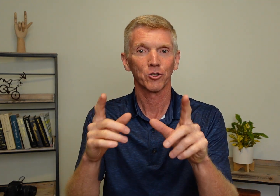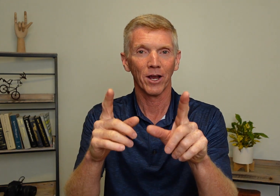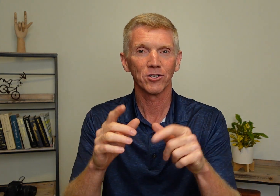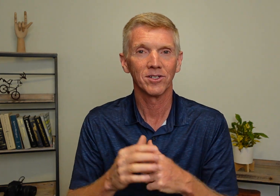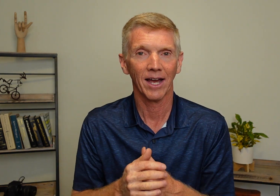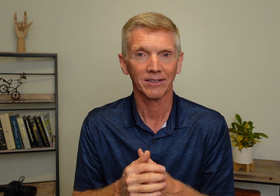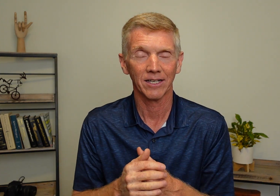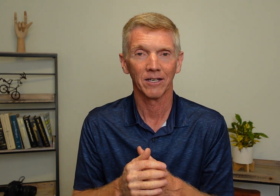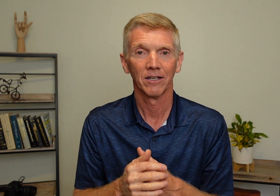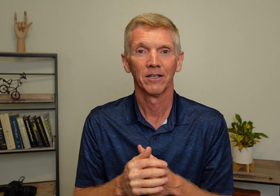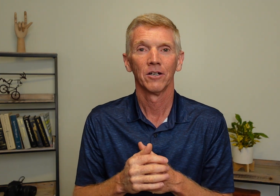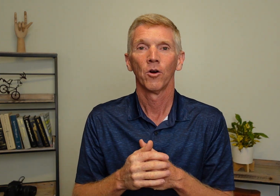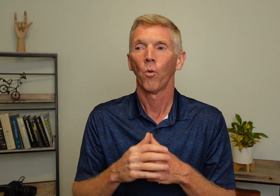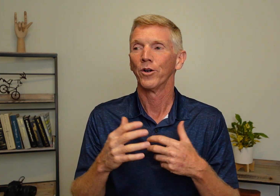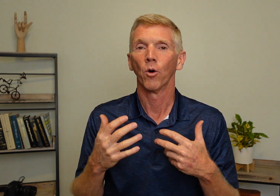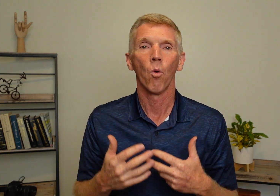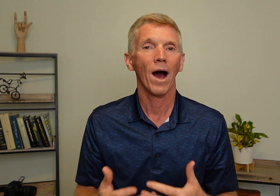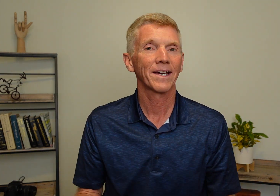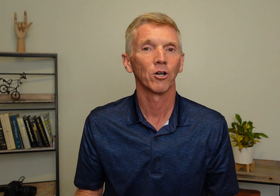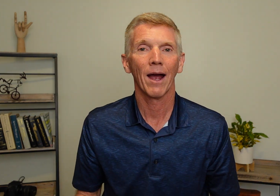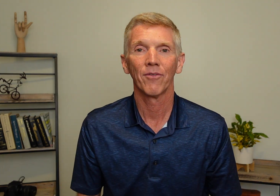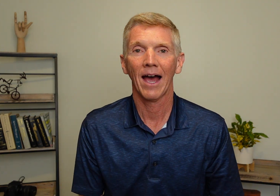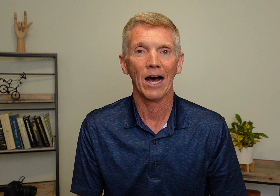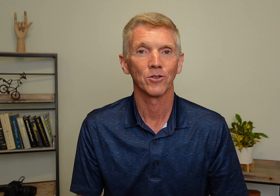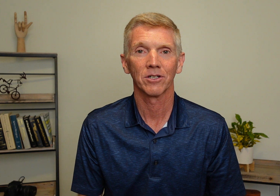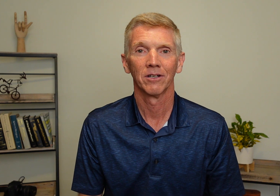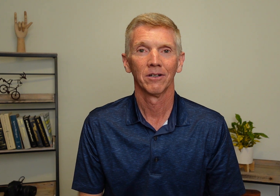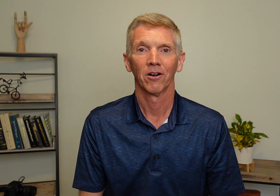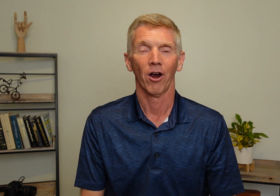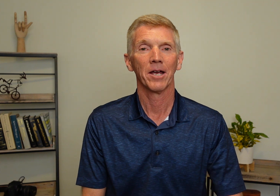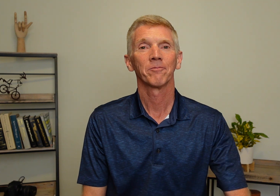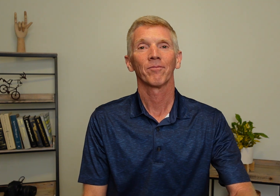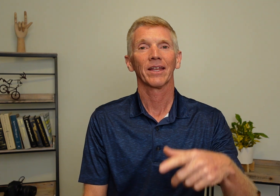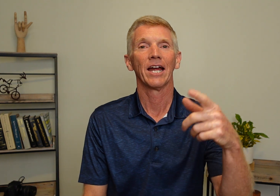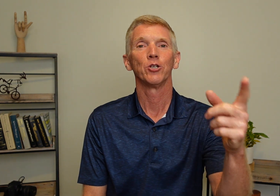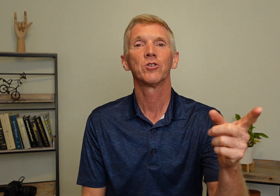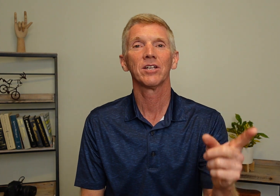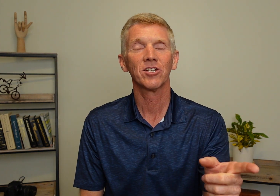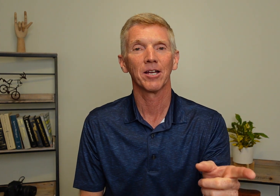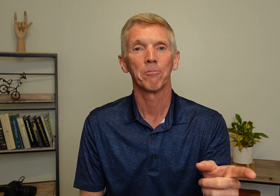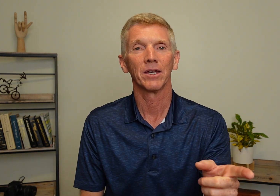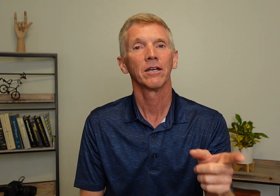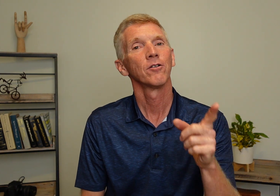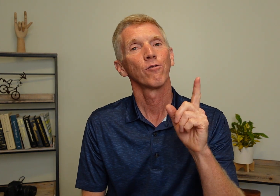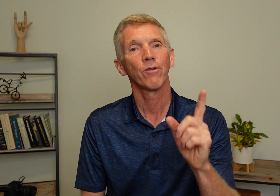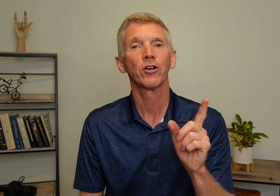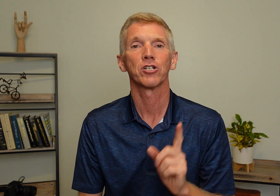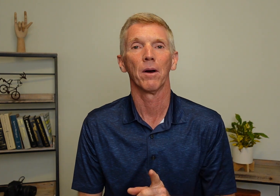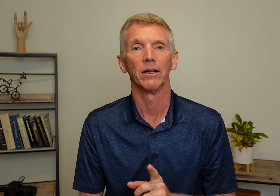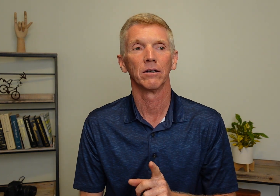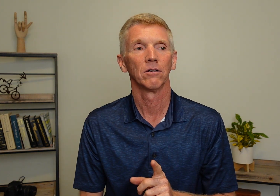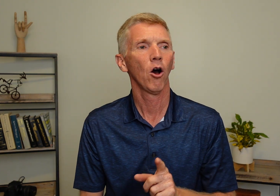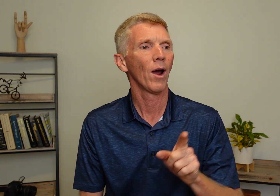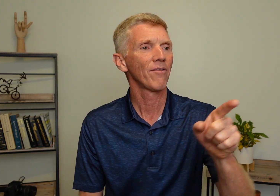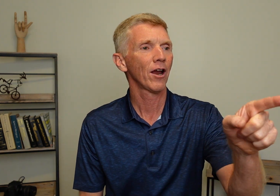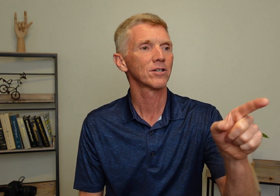here's the technique. When you're walking around the house, all right, and you see something, finger spell it. Oh, hey, there's